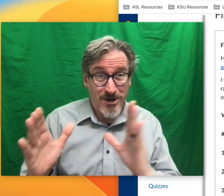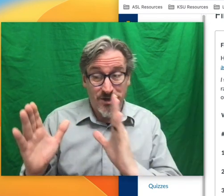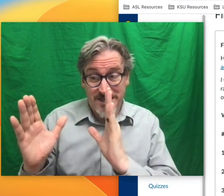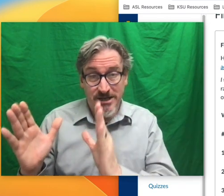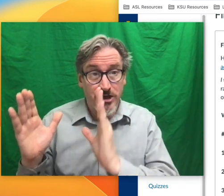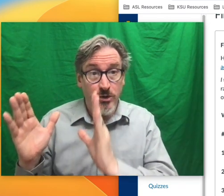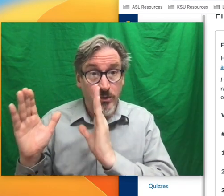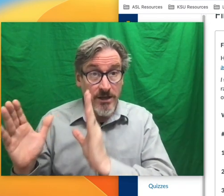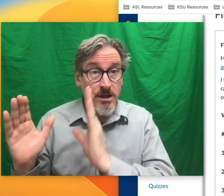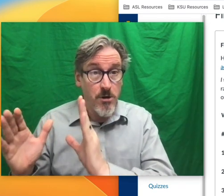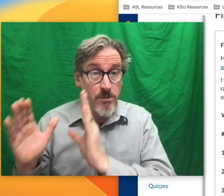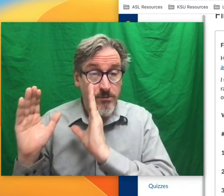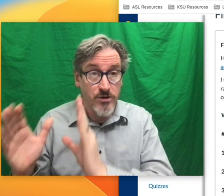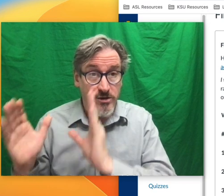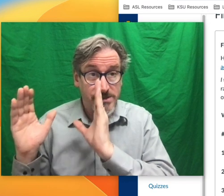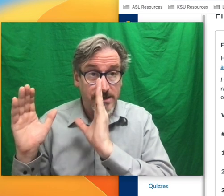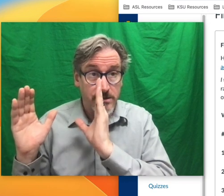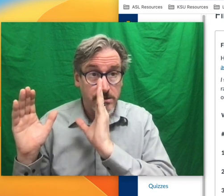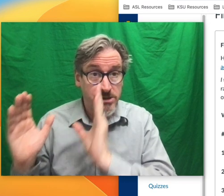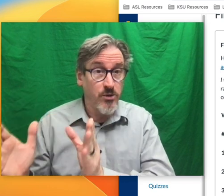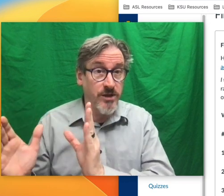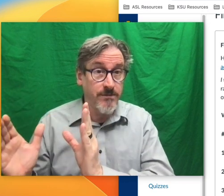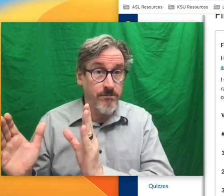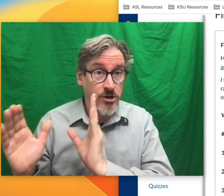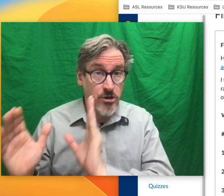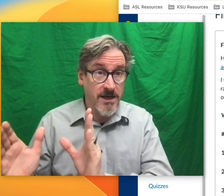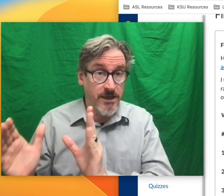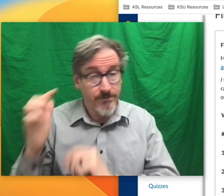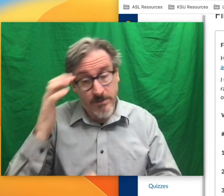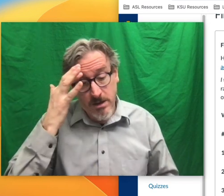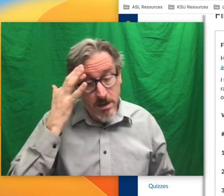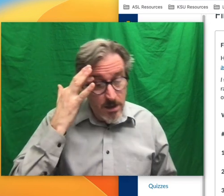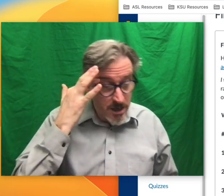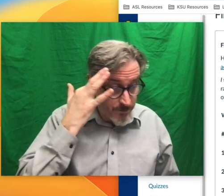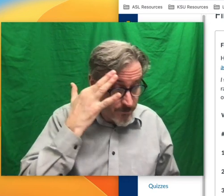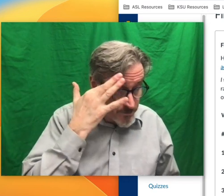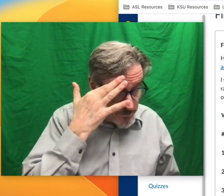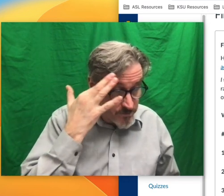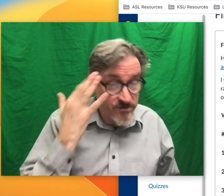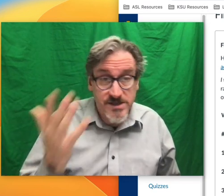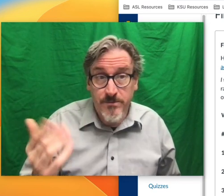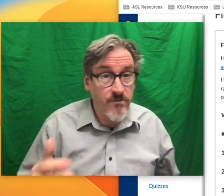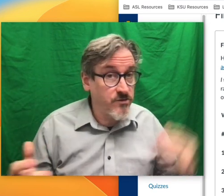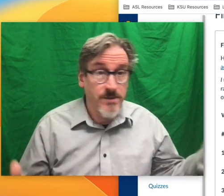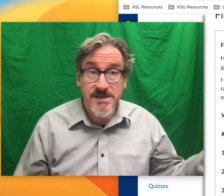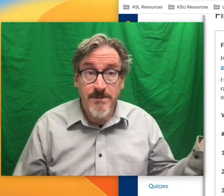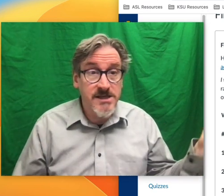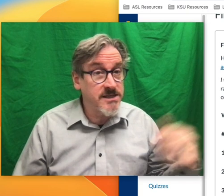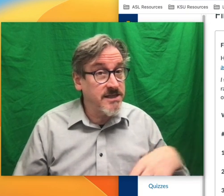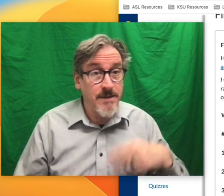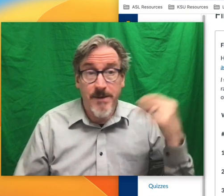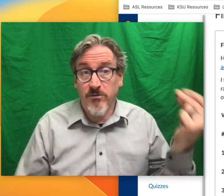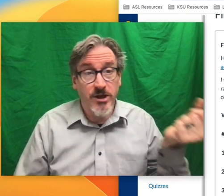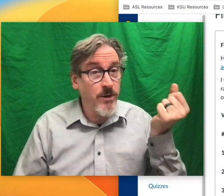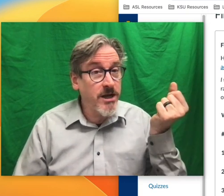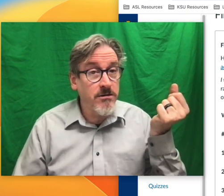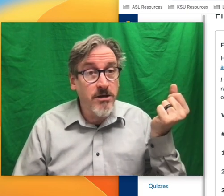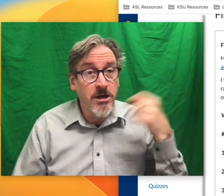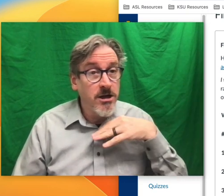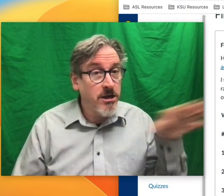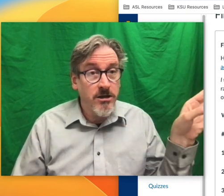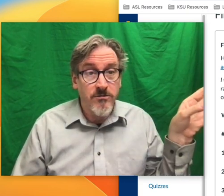It's about, did you in the moment produce it smoothly, correctly? For some assignments, they might be really